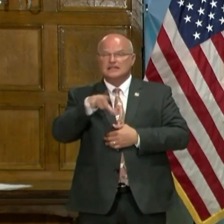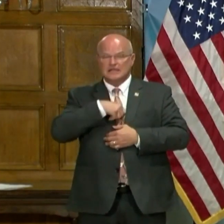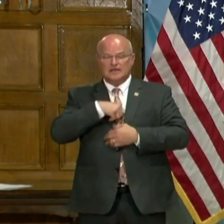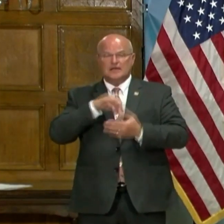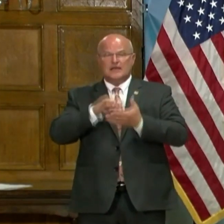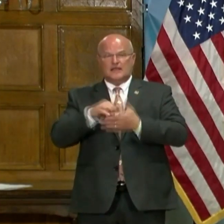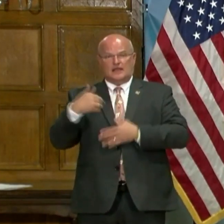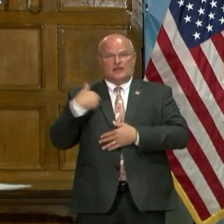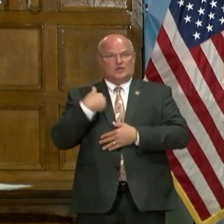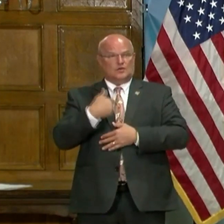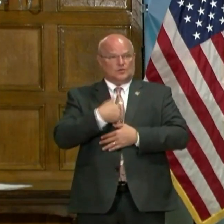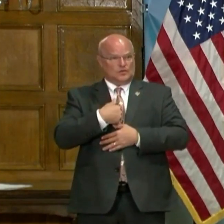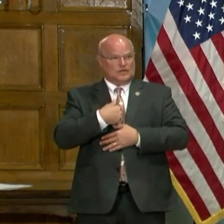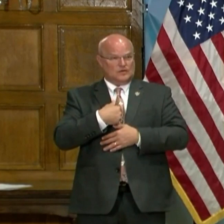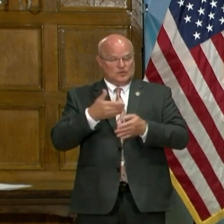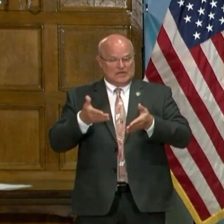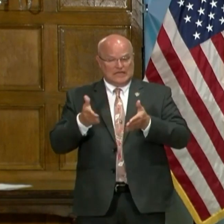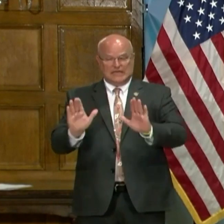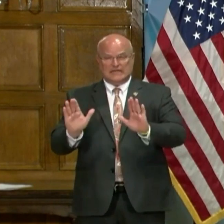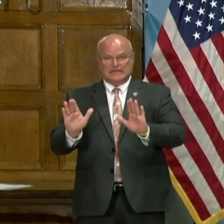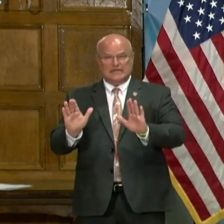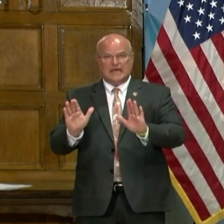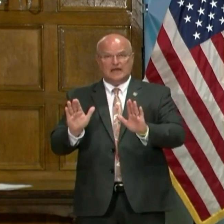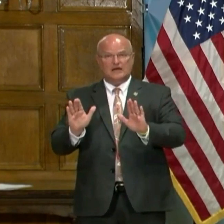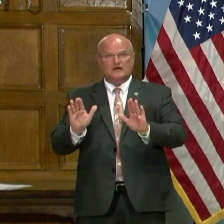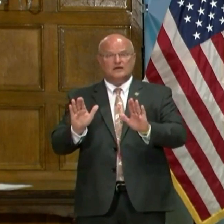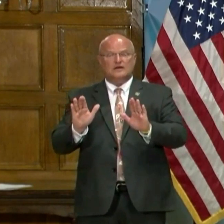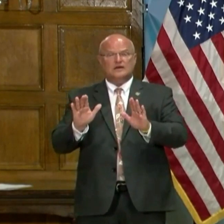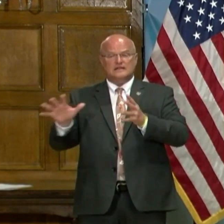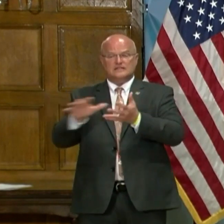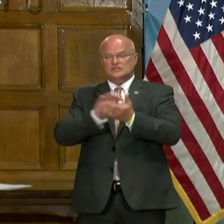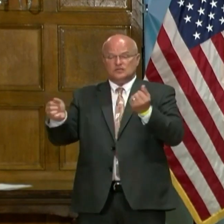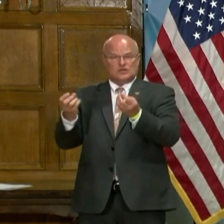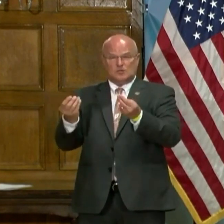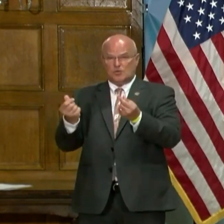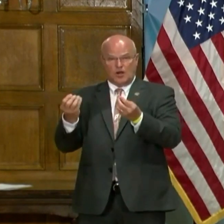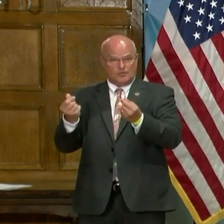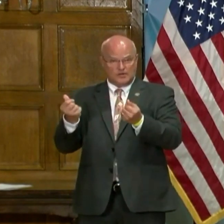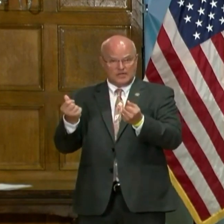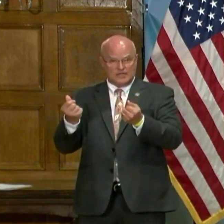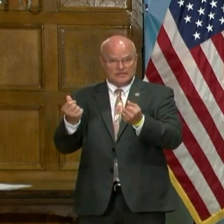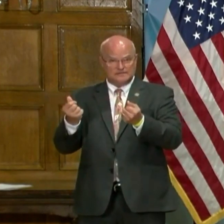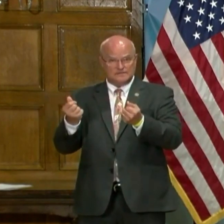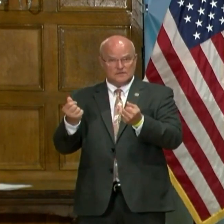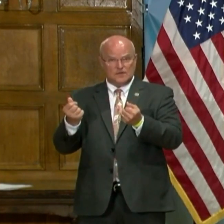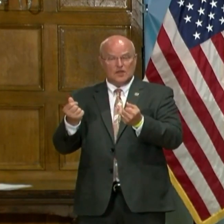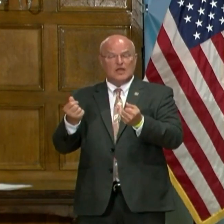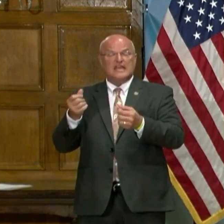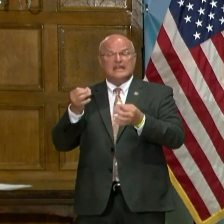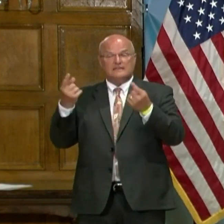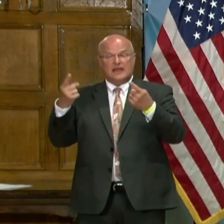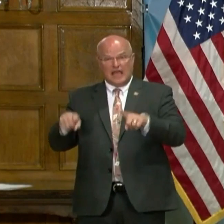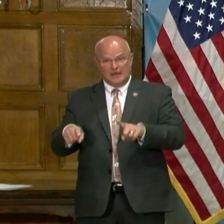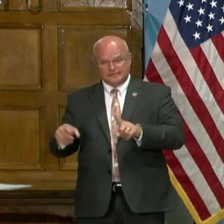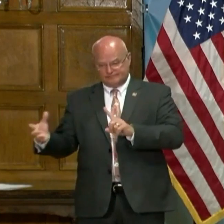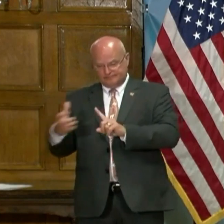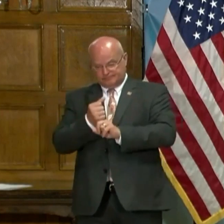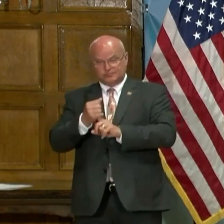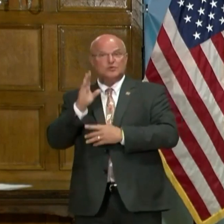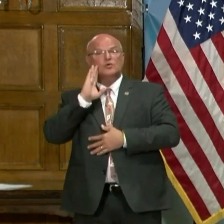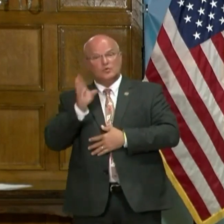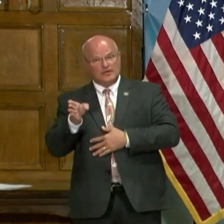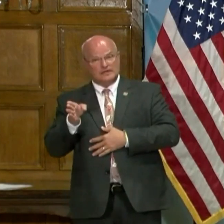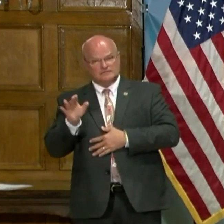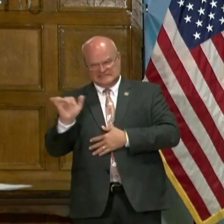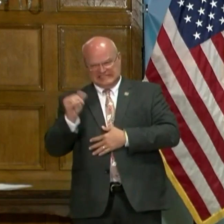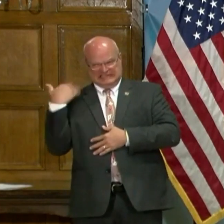that we would ever allow the destruction of property. We want to make arrests when that happens, just like we made 5